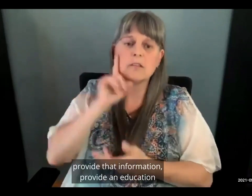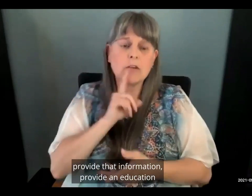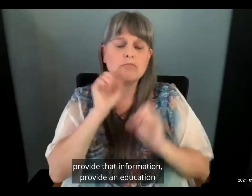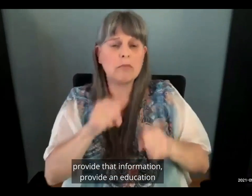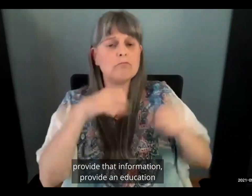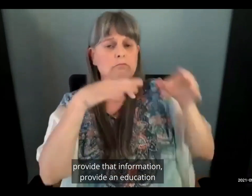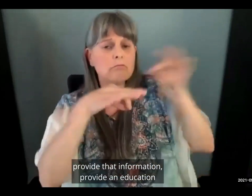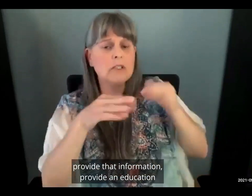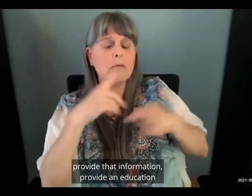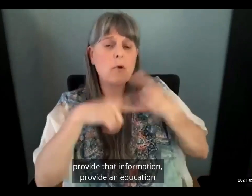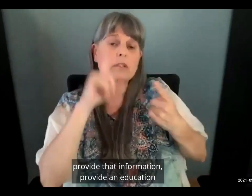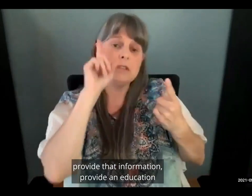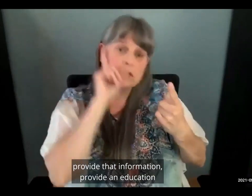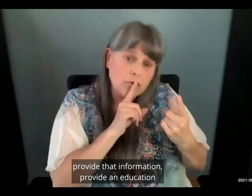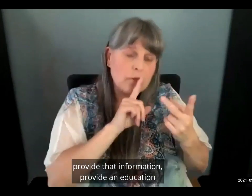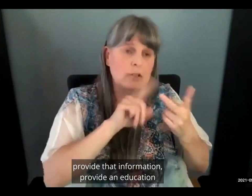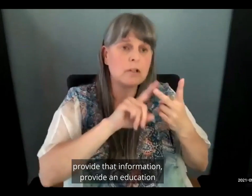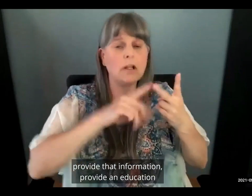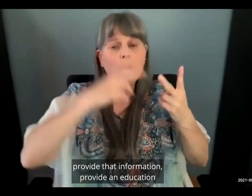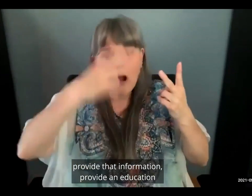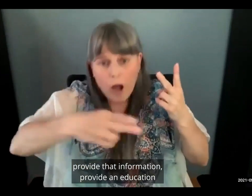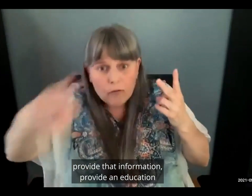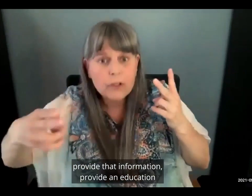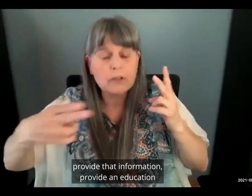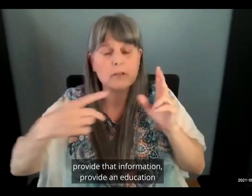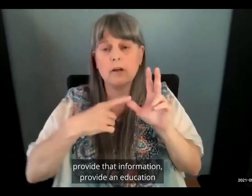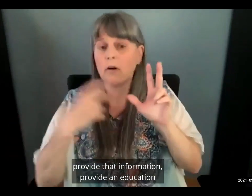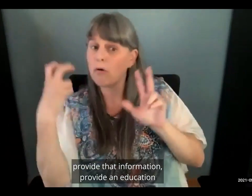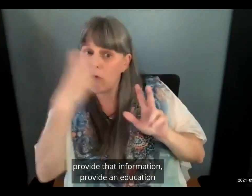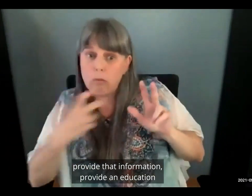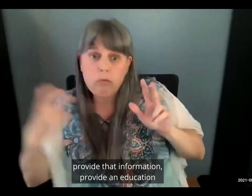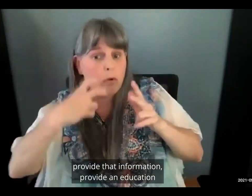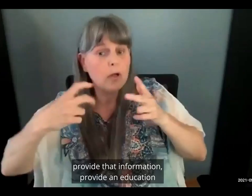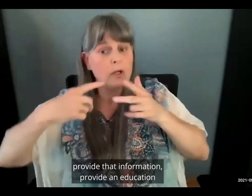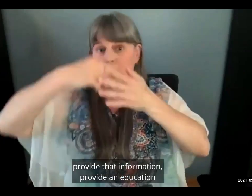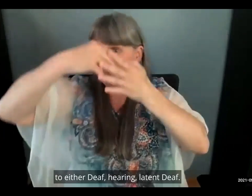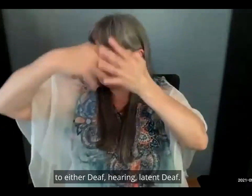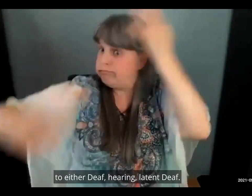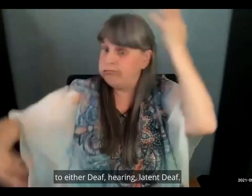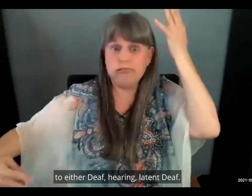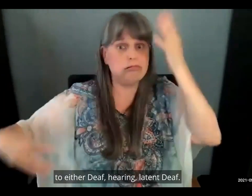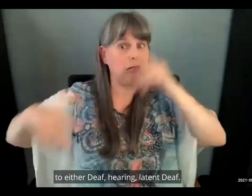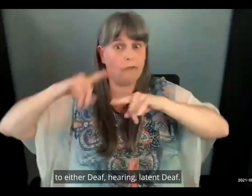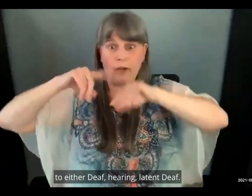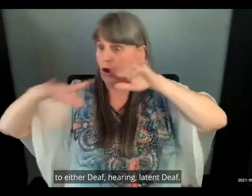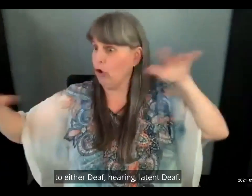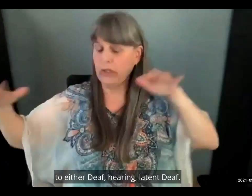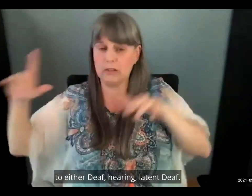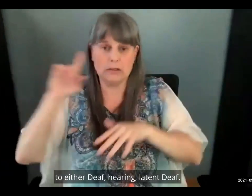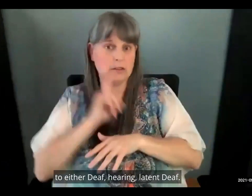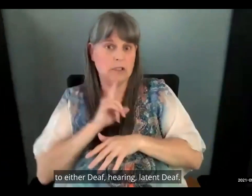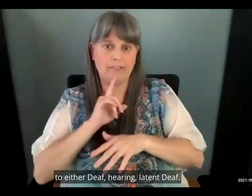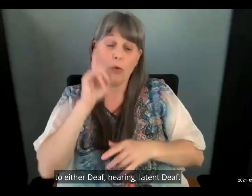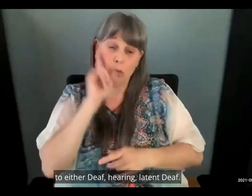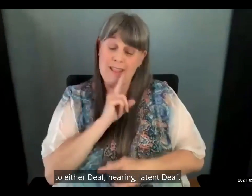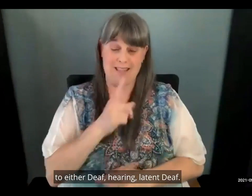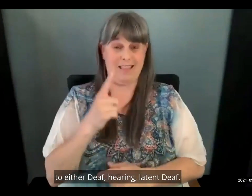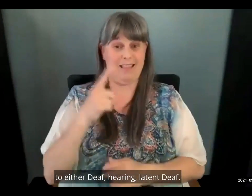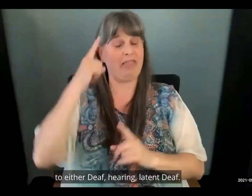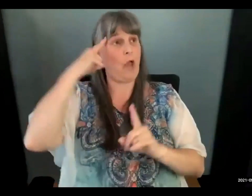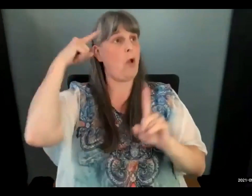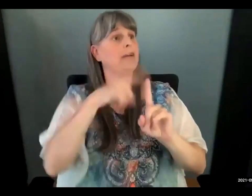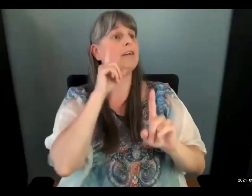organizations, provide that information, provide an explanation, education to either deaf, hearing, latent